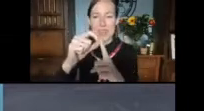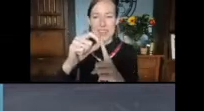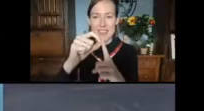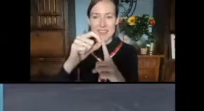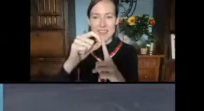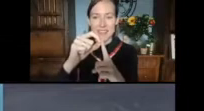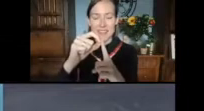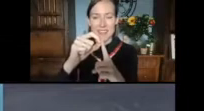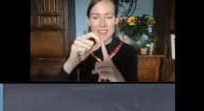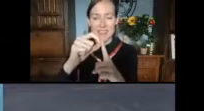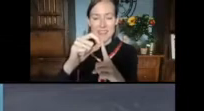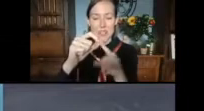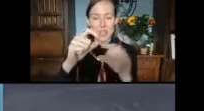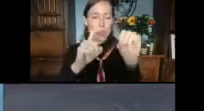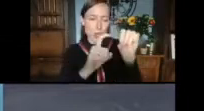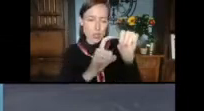P